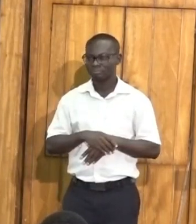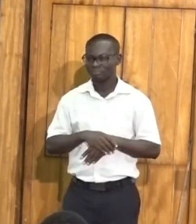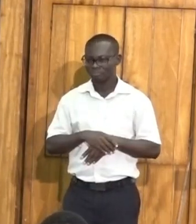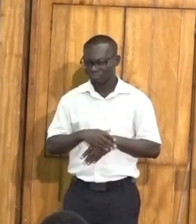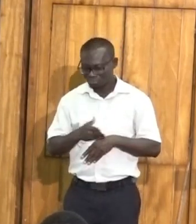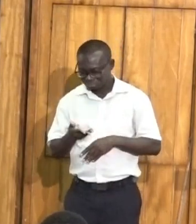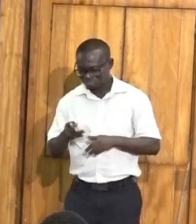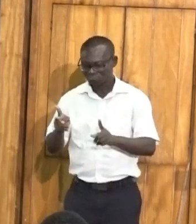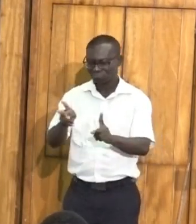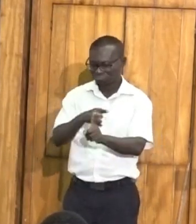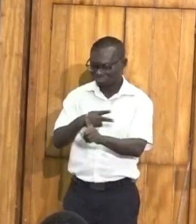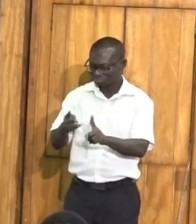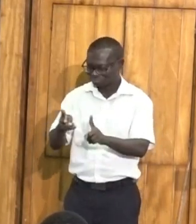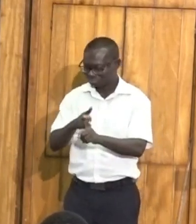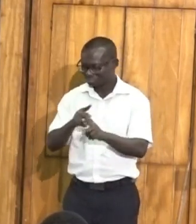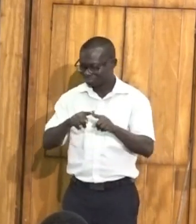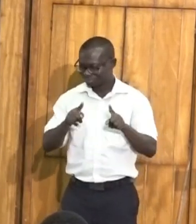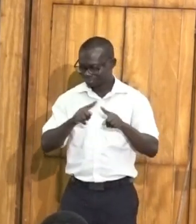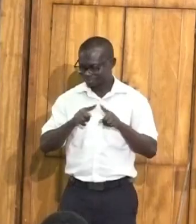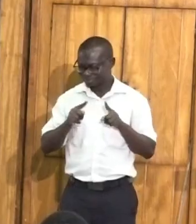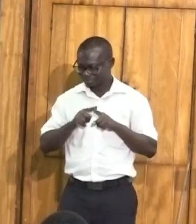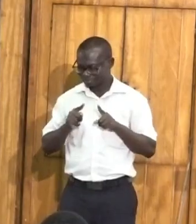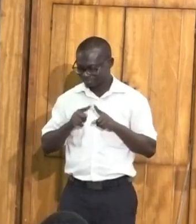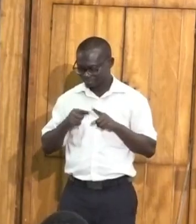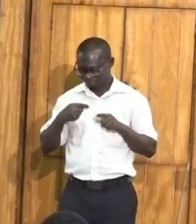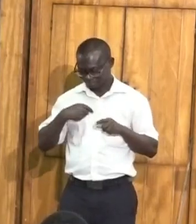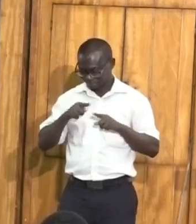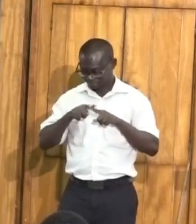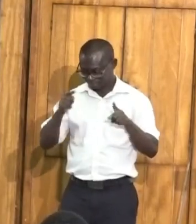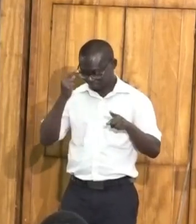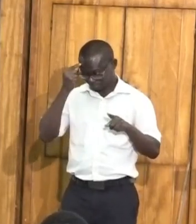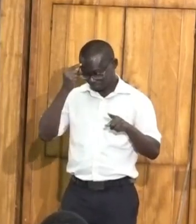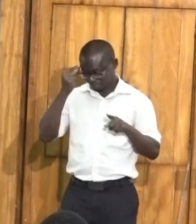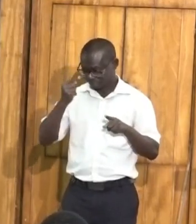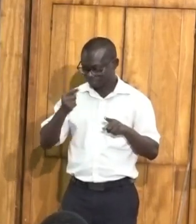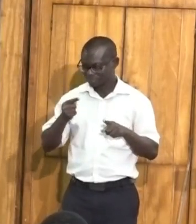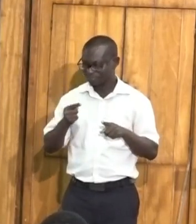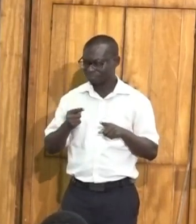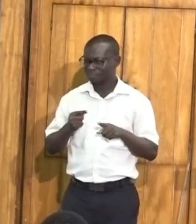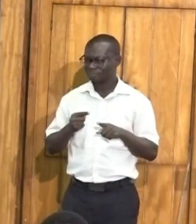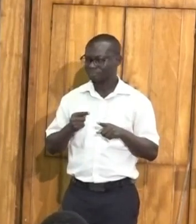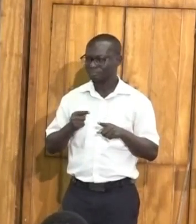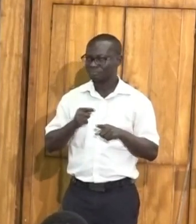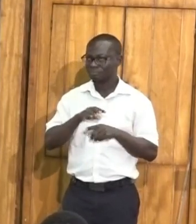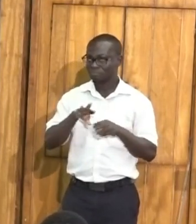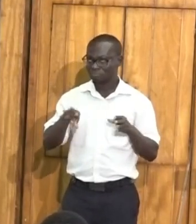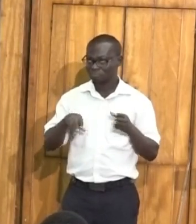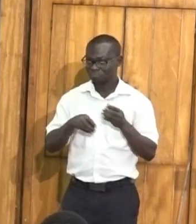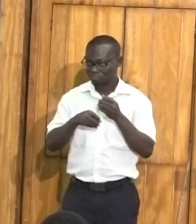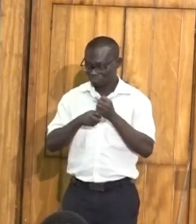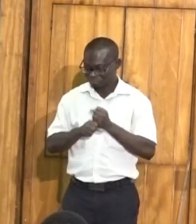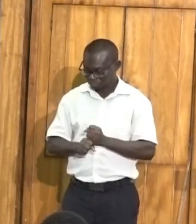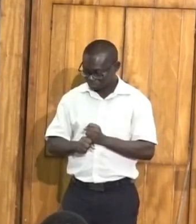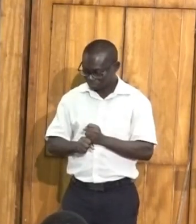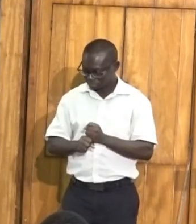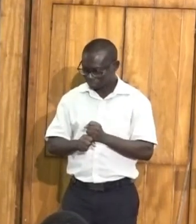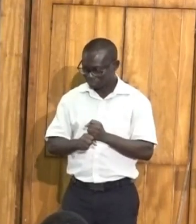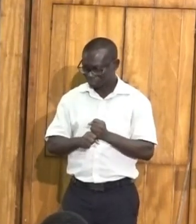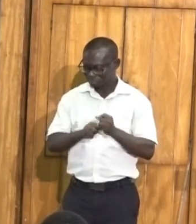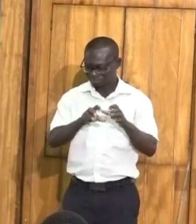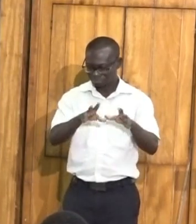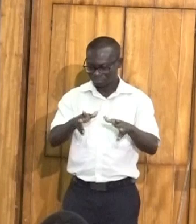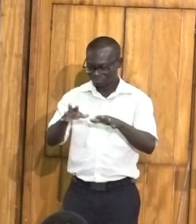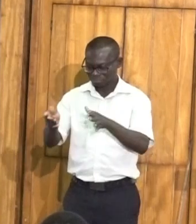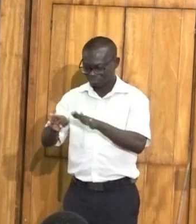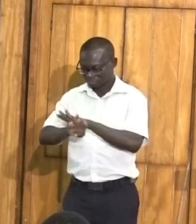it's a whole family crisis. But I think in a nutshell and in summary, the community experiences are